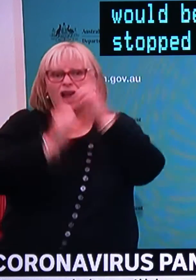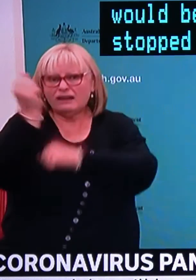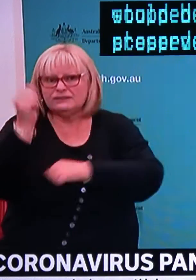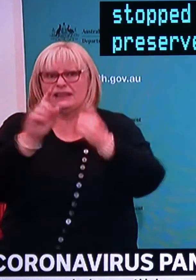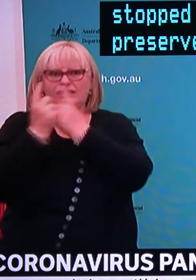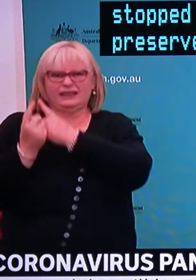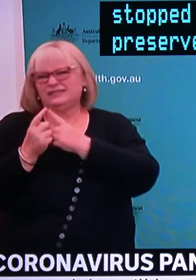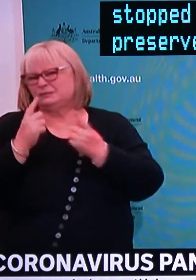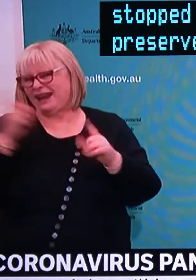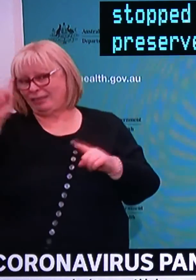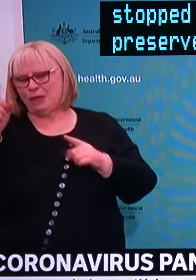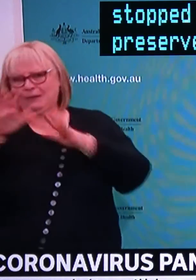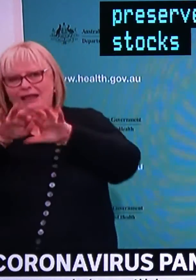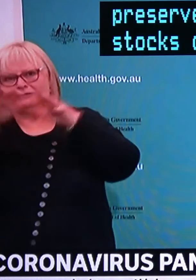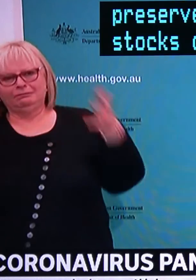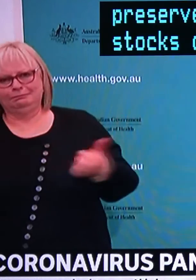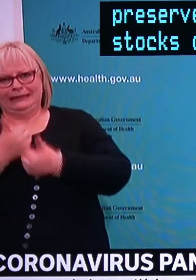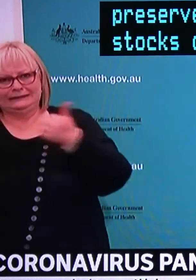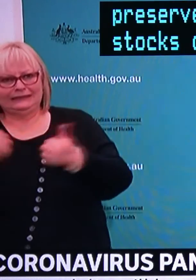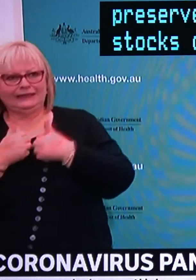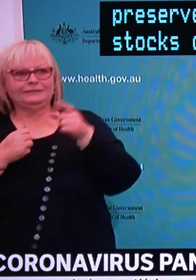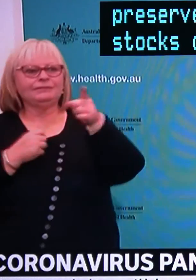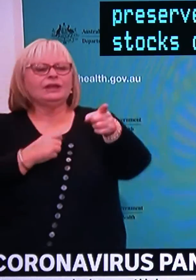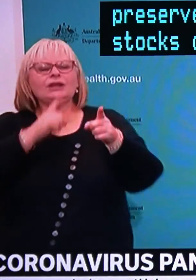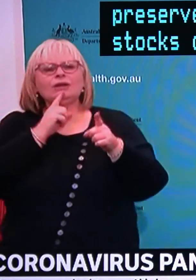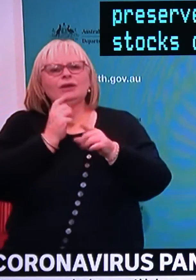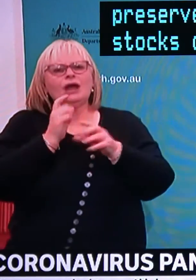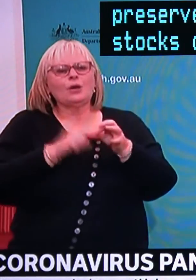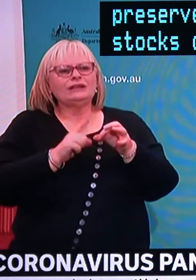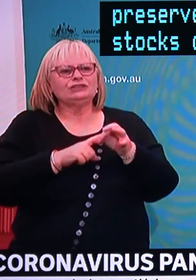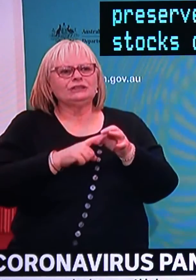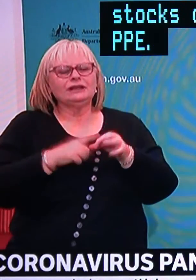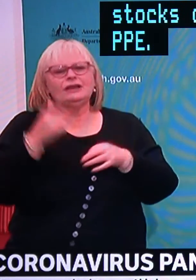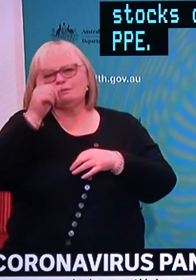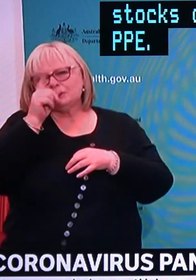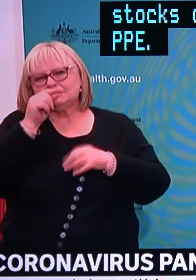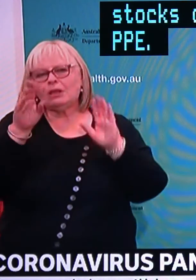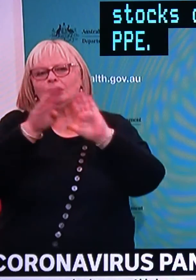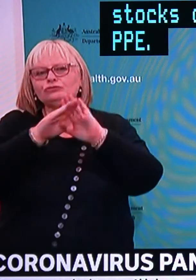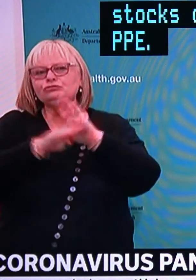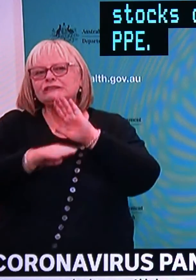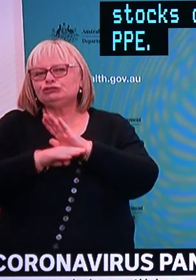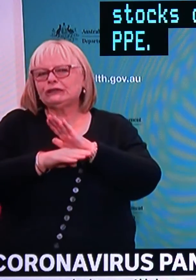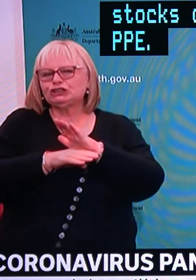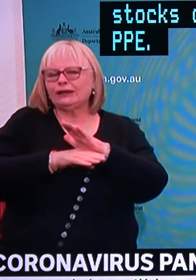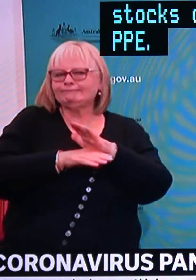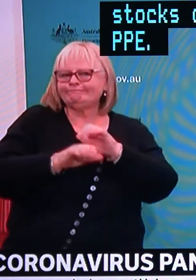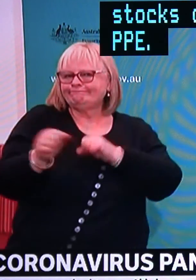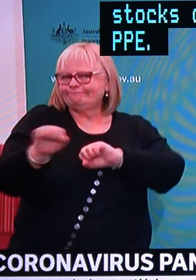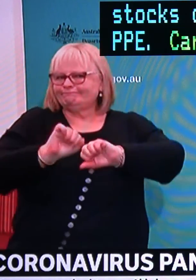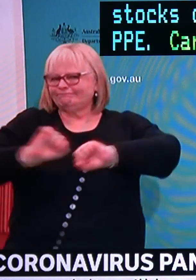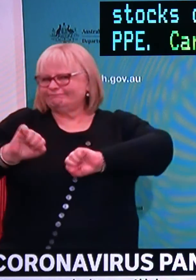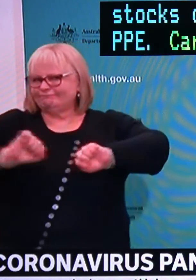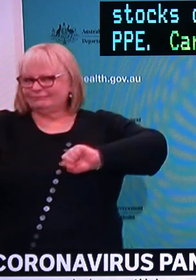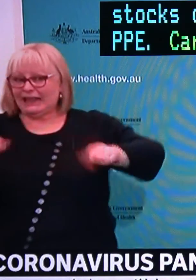Murphy, just in your summation of what you were saying before about the possible easing of restrictions, is it your view that if we maintain this trend over the